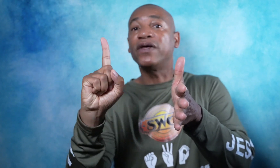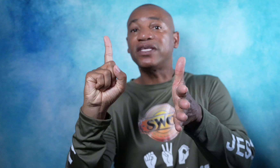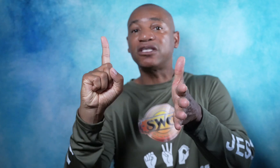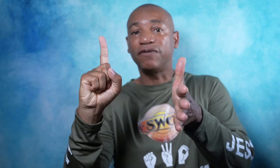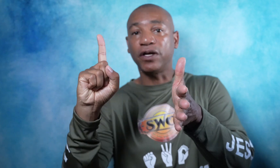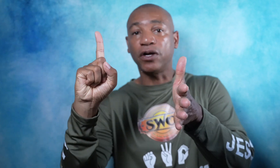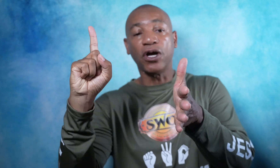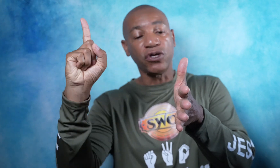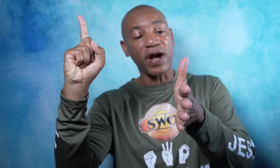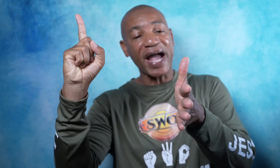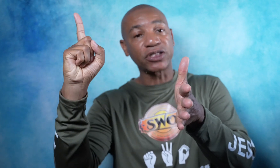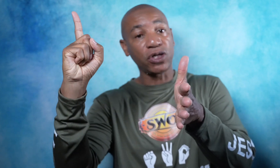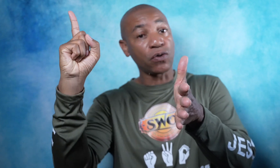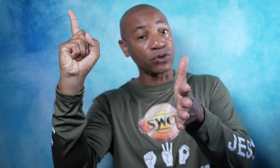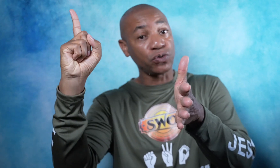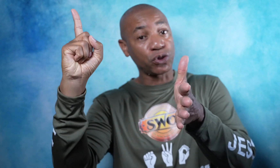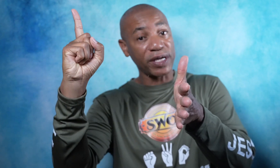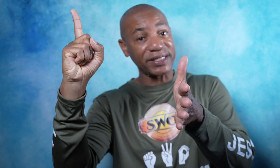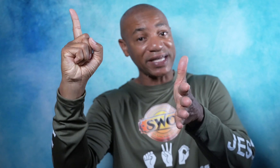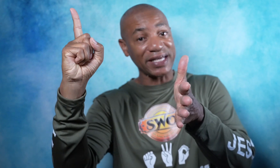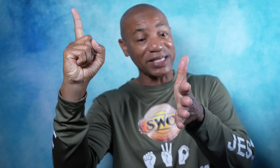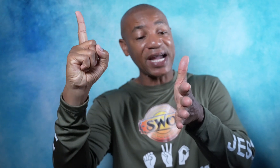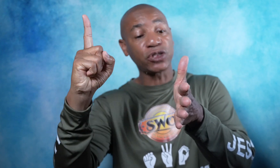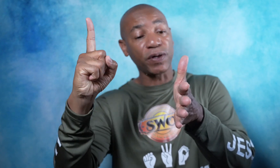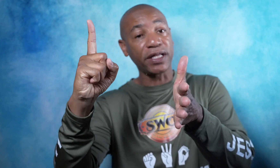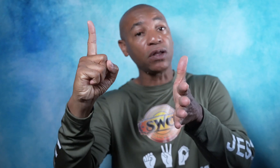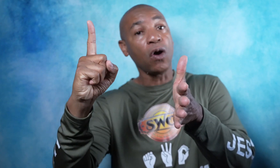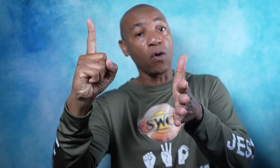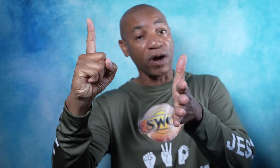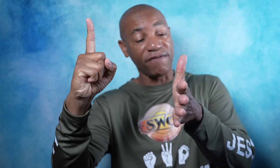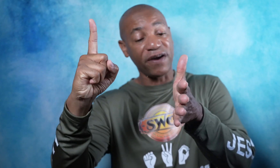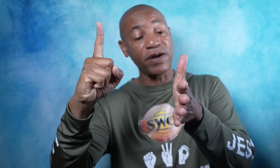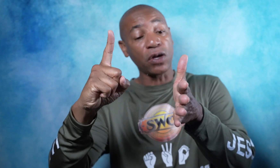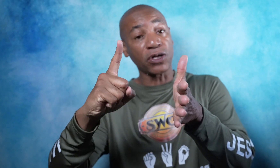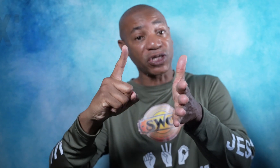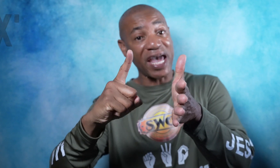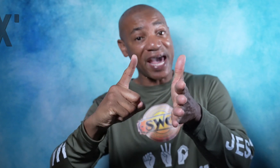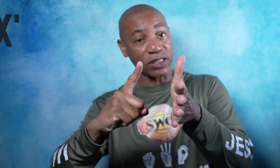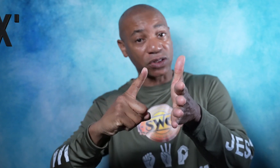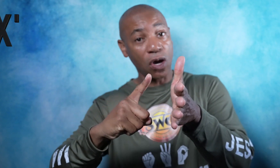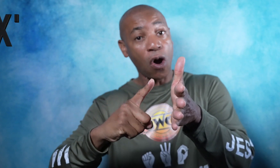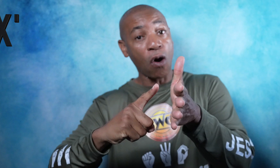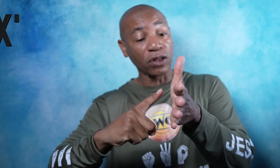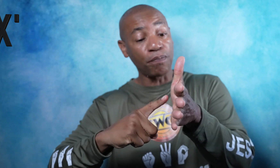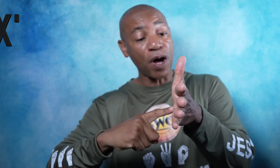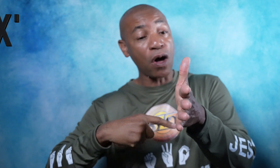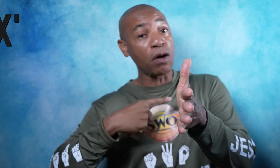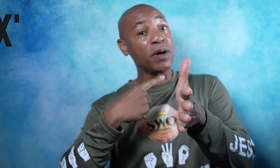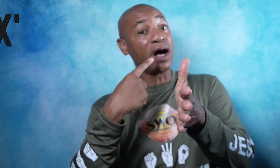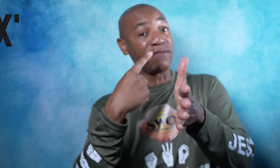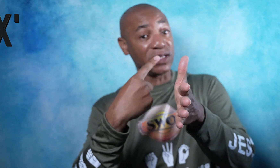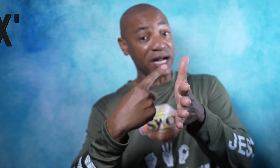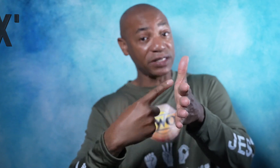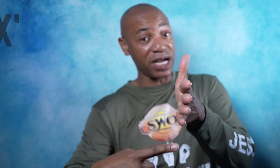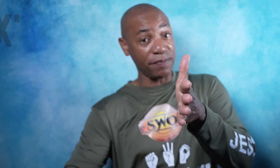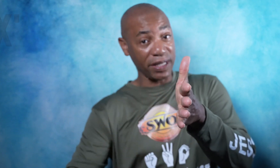this finger, you're actually going to trace an exaggerated or a very large X on the palm of the non-dominant